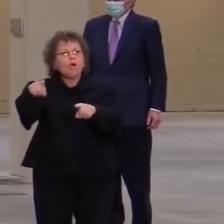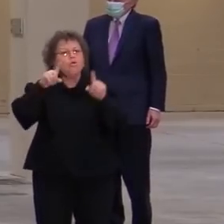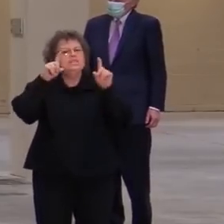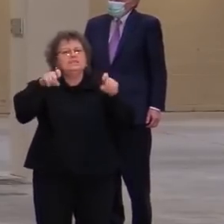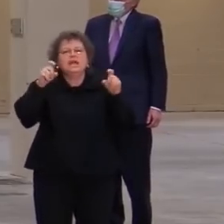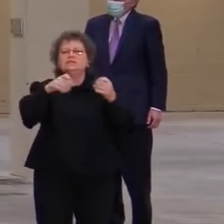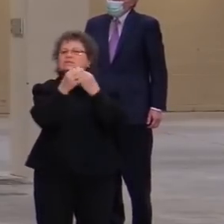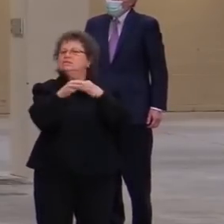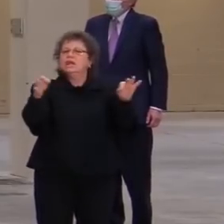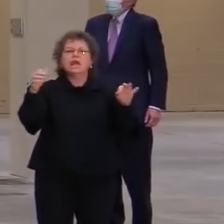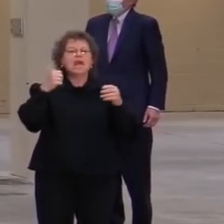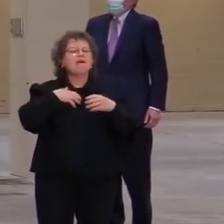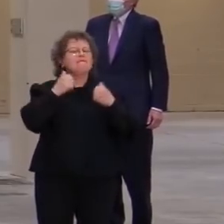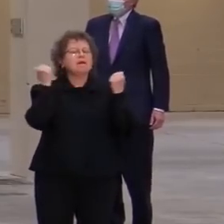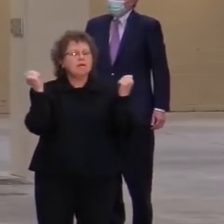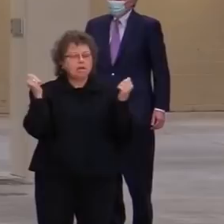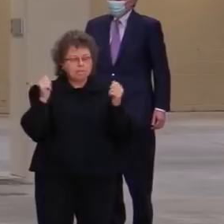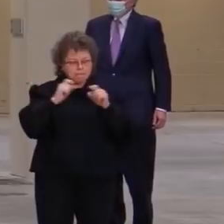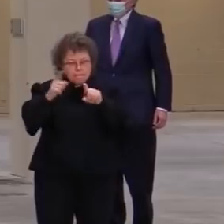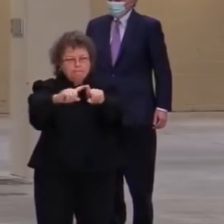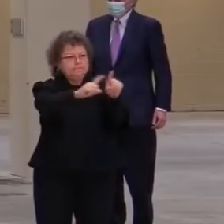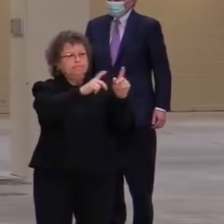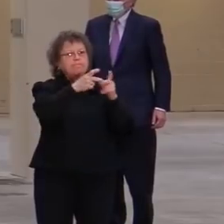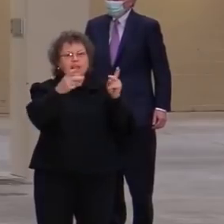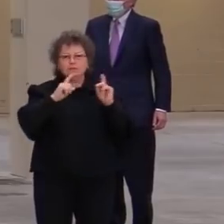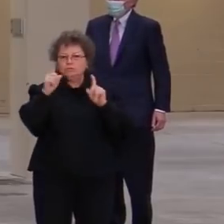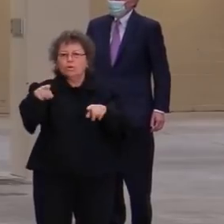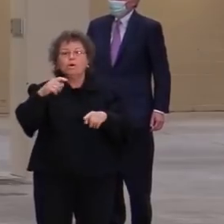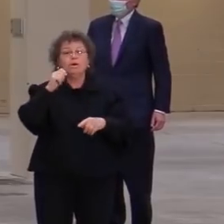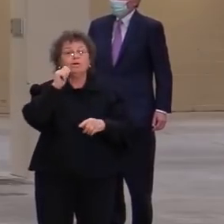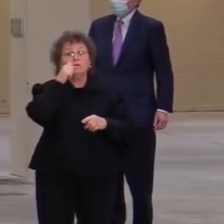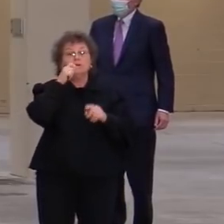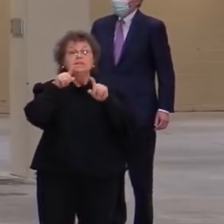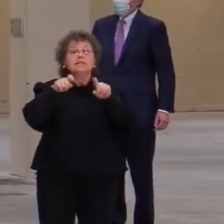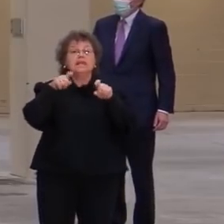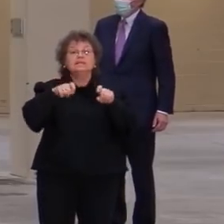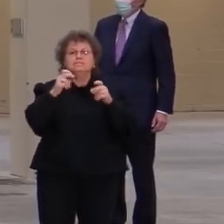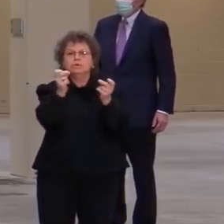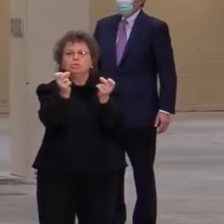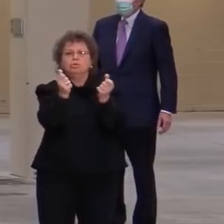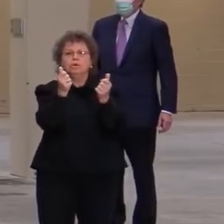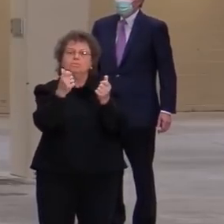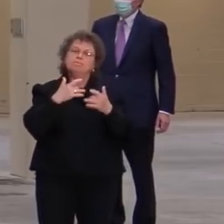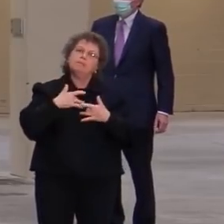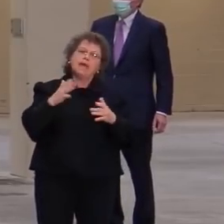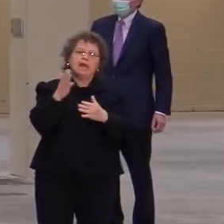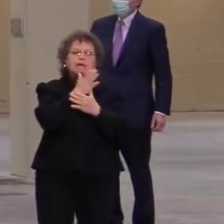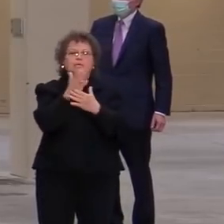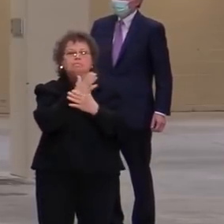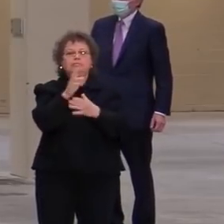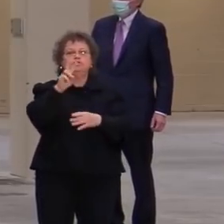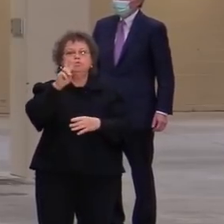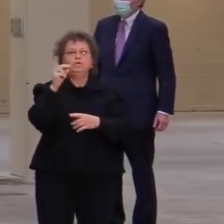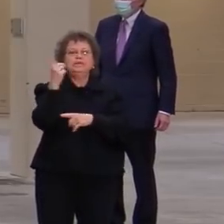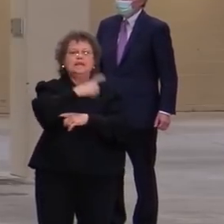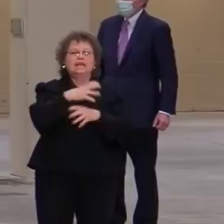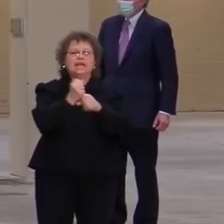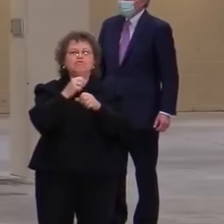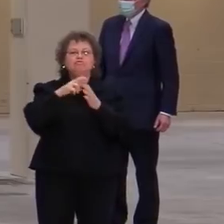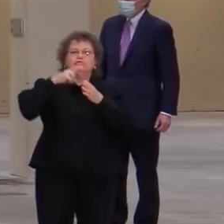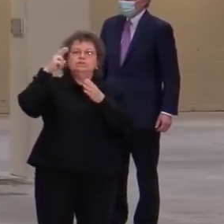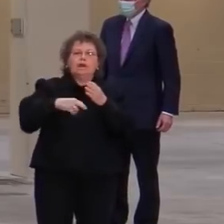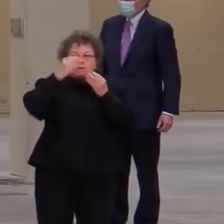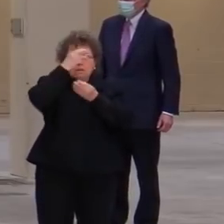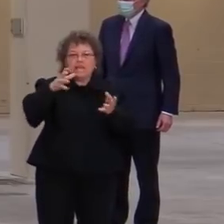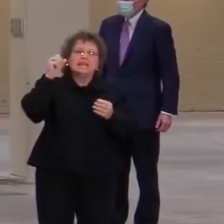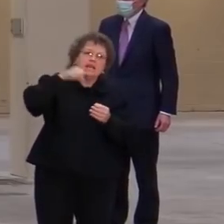corner of Massachusetts. Test results are turned around quickly, on average in less than 2 days. Please get tested if you think you've